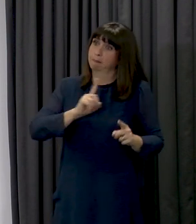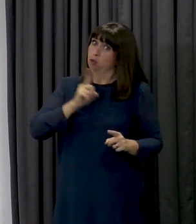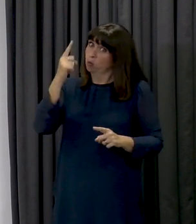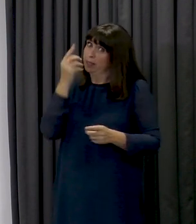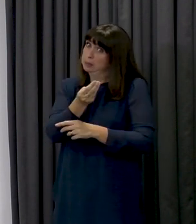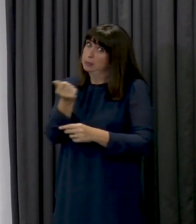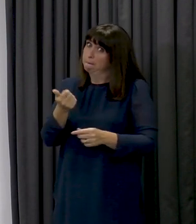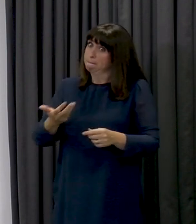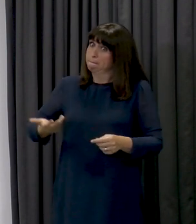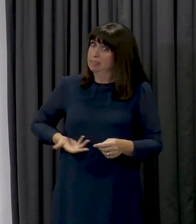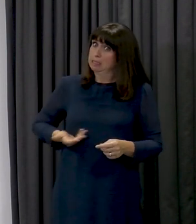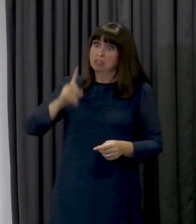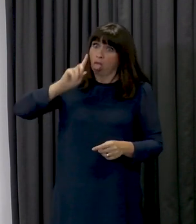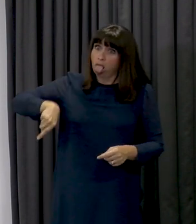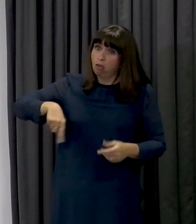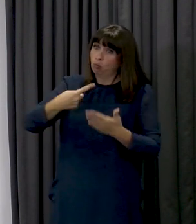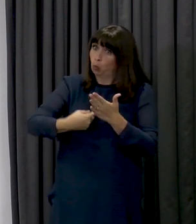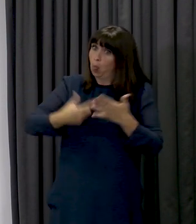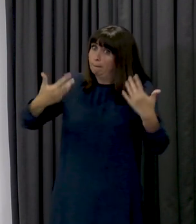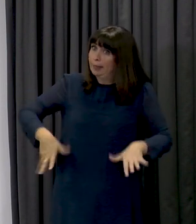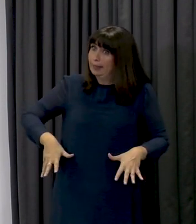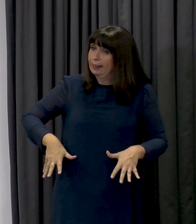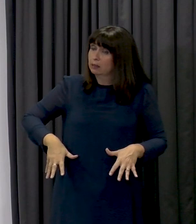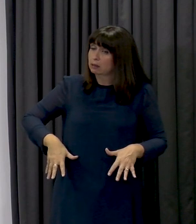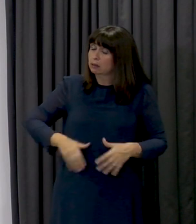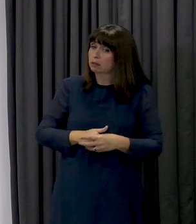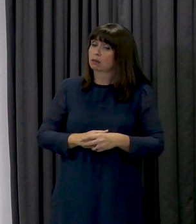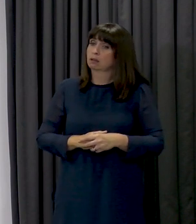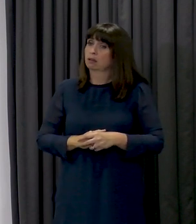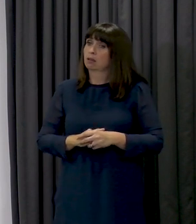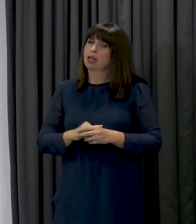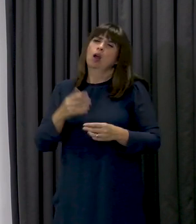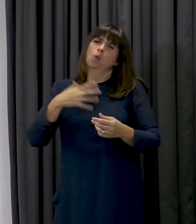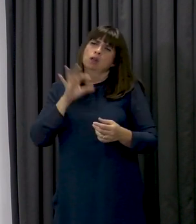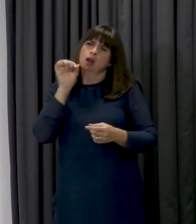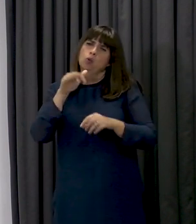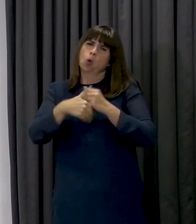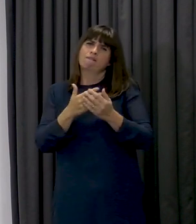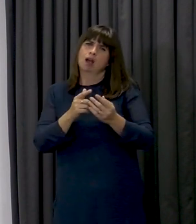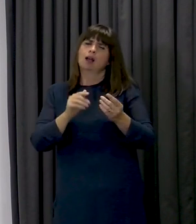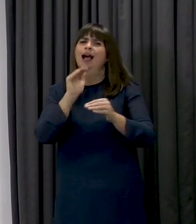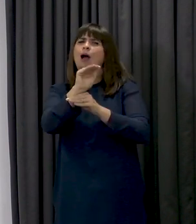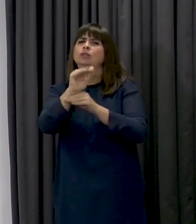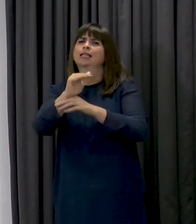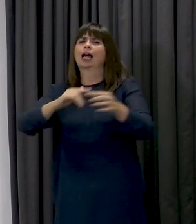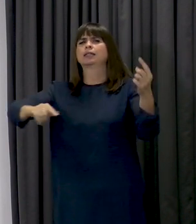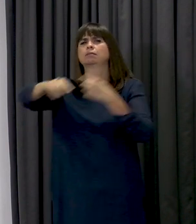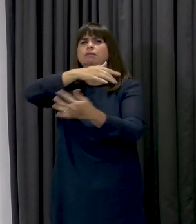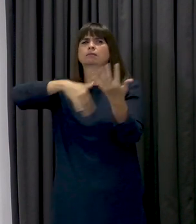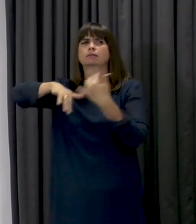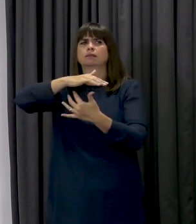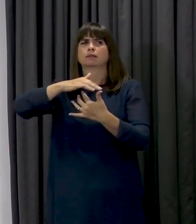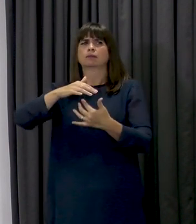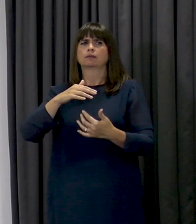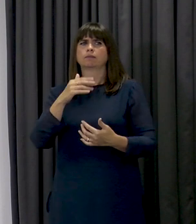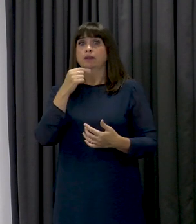not complying? And with regards to sort of people meeting outdoors, are you kind of catching up with the public there? Well, if my trip in